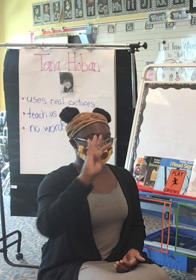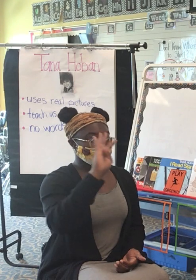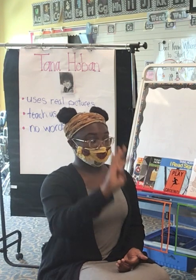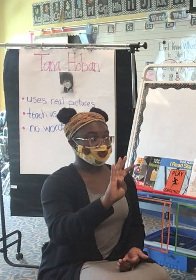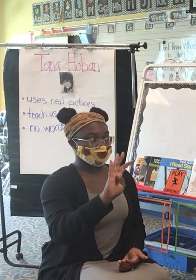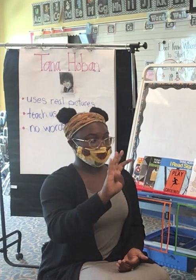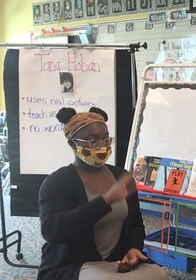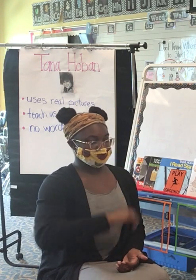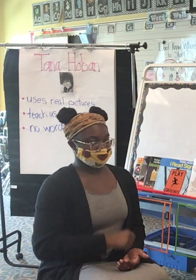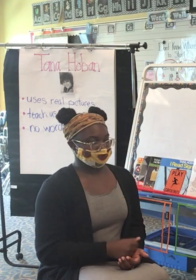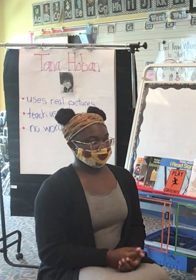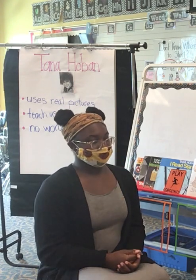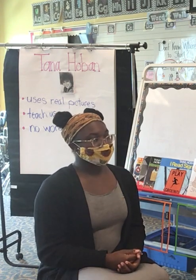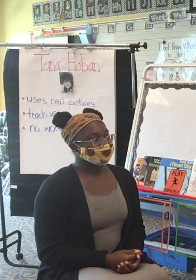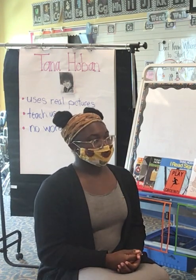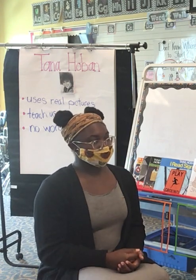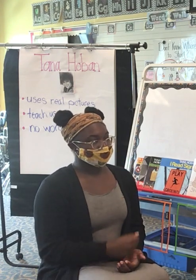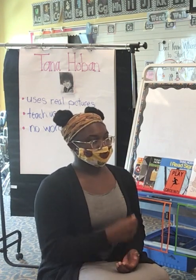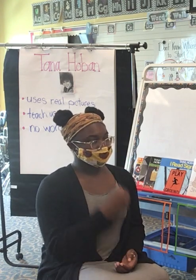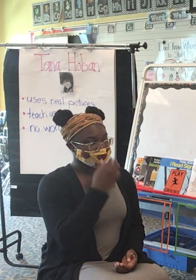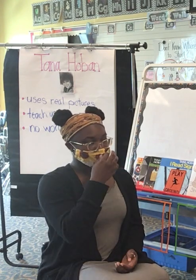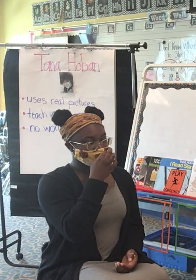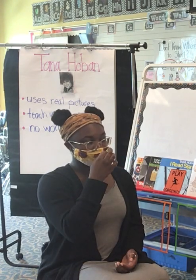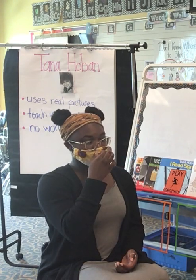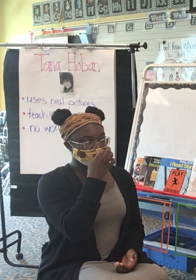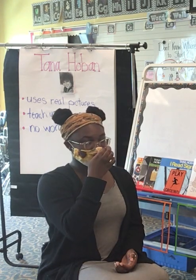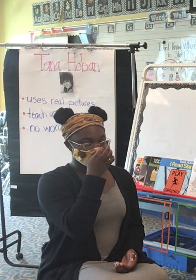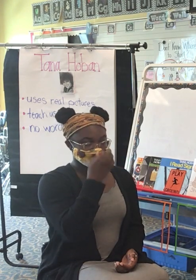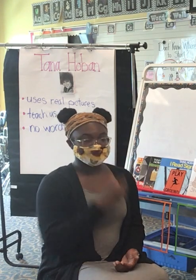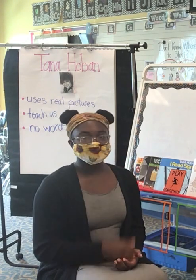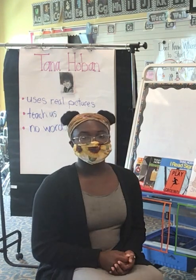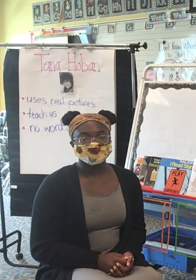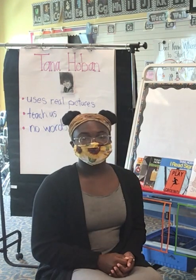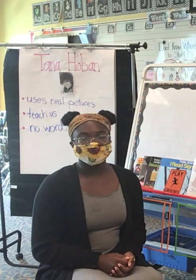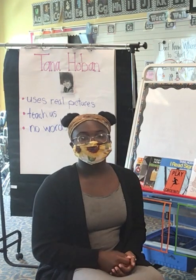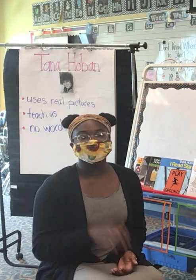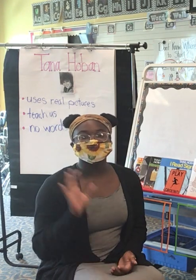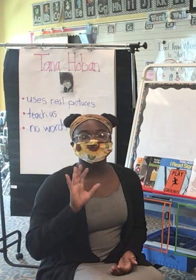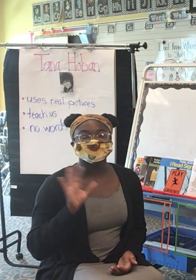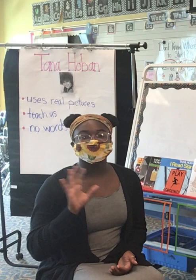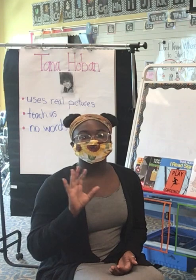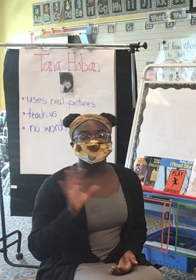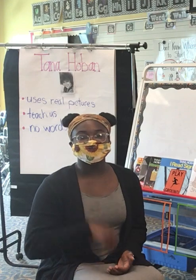hot. Four. Four words. And that's it for our big book today. Thank you, boys and